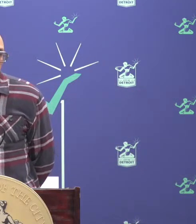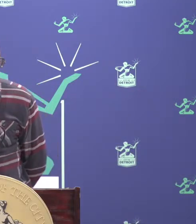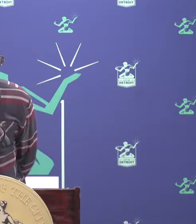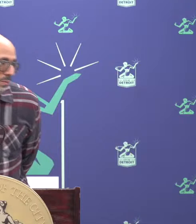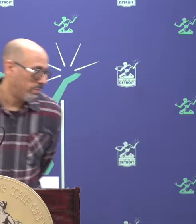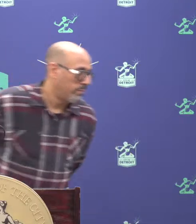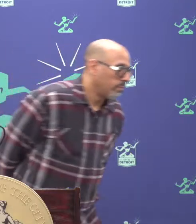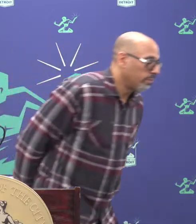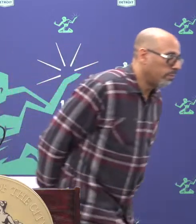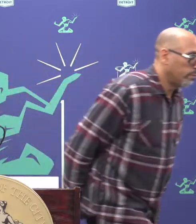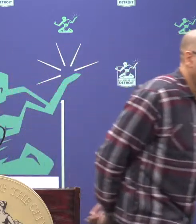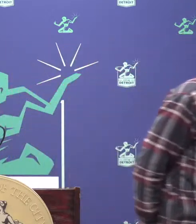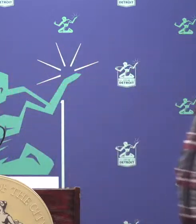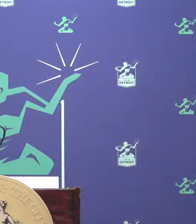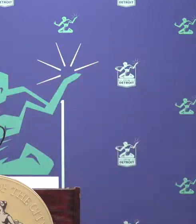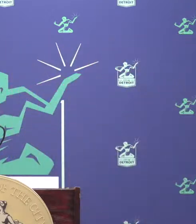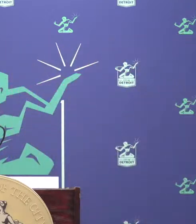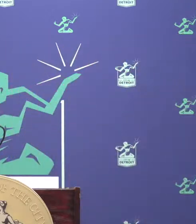Okay.